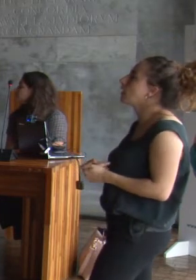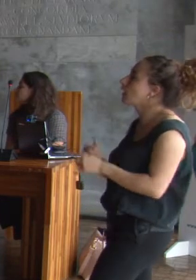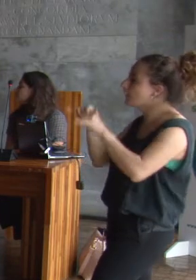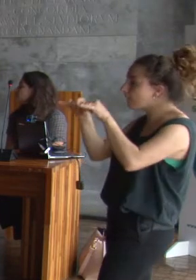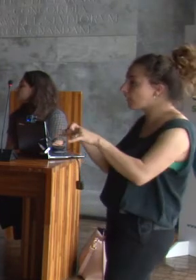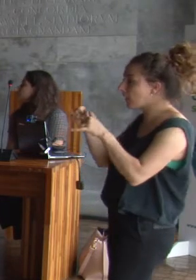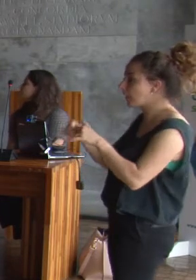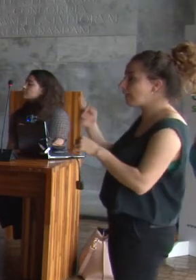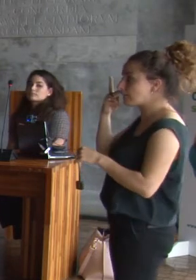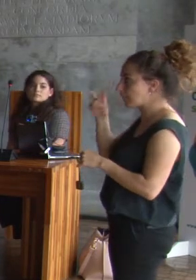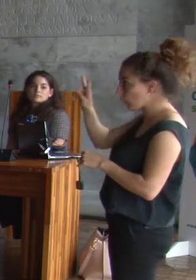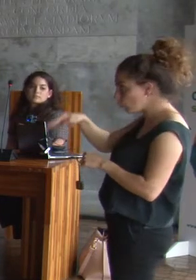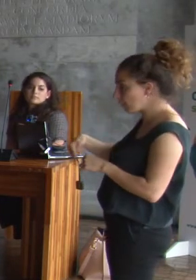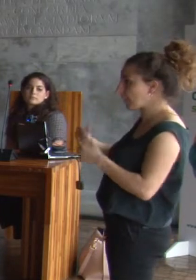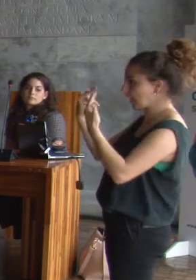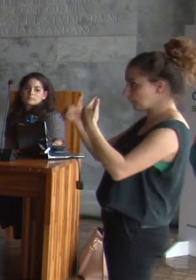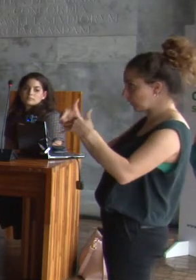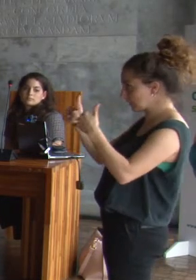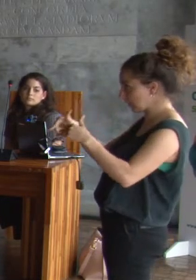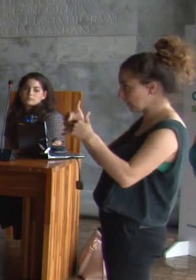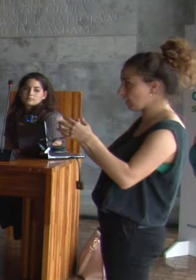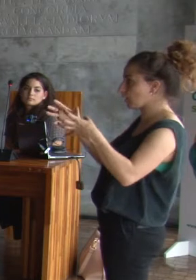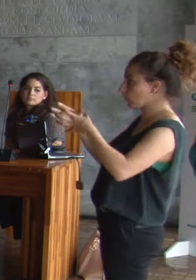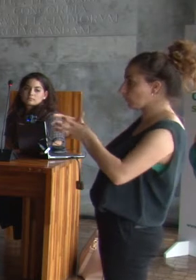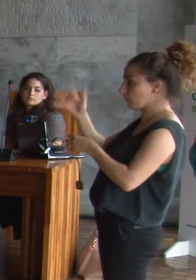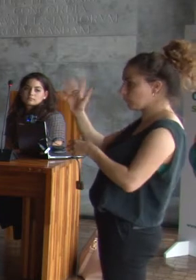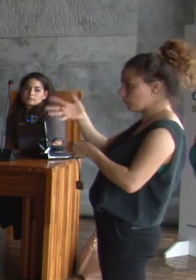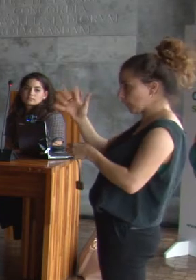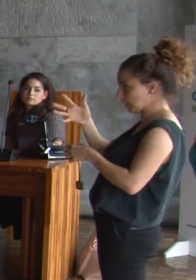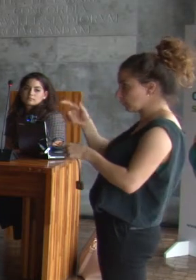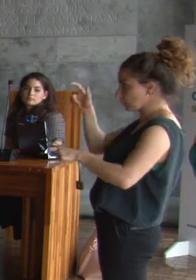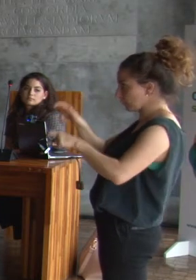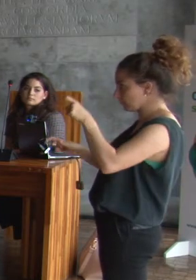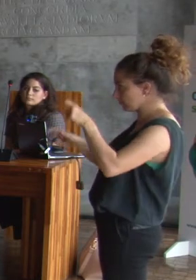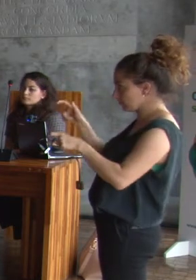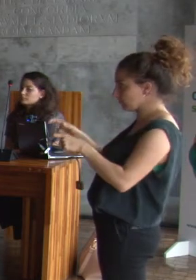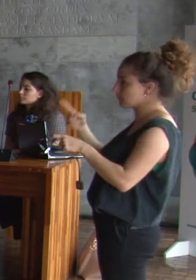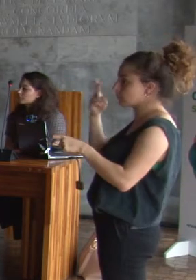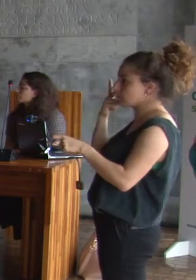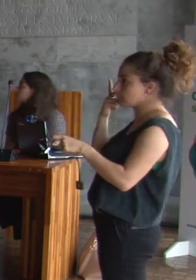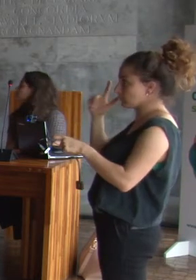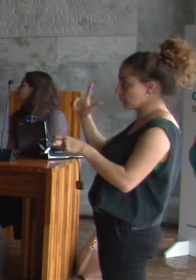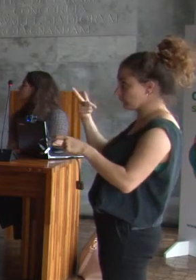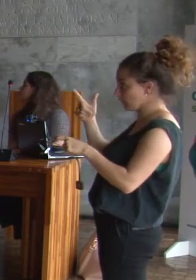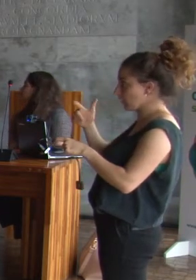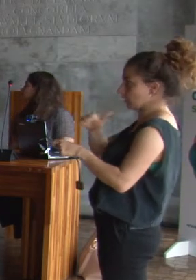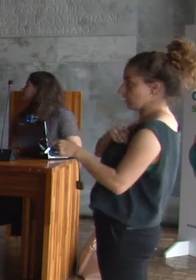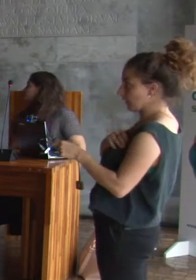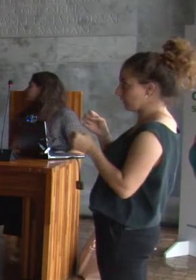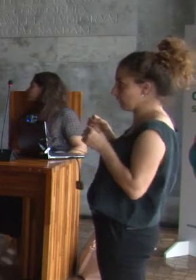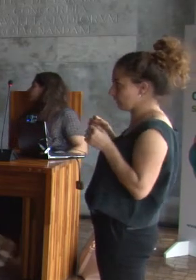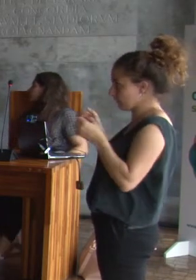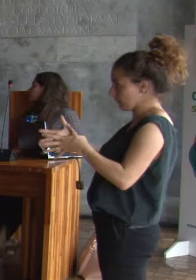In Venice, since February 2017, a group of 55 citizens with vision loss, students and